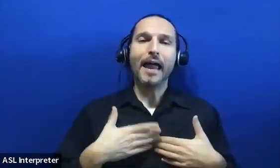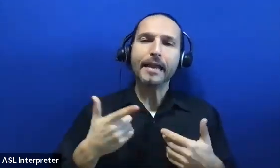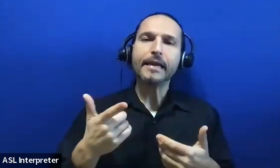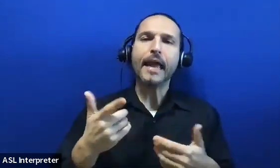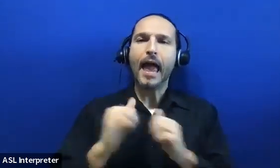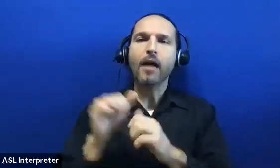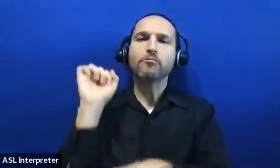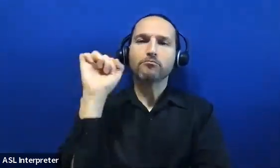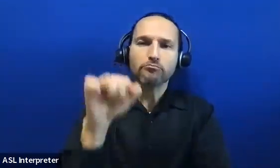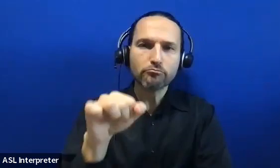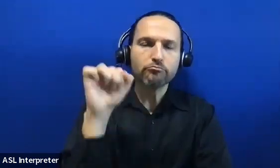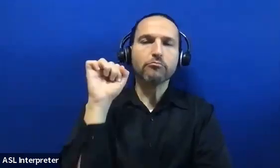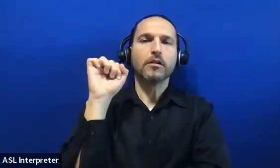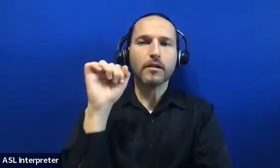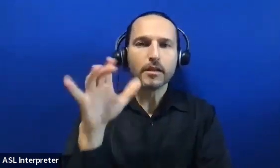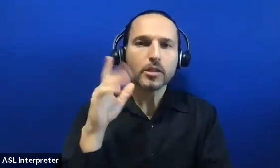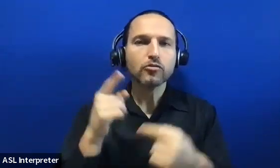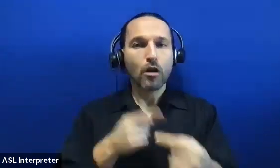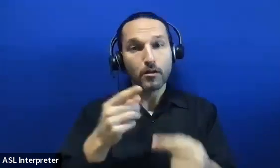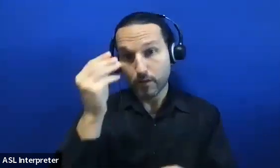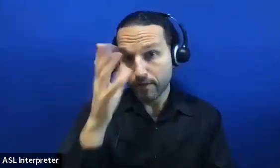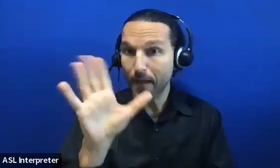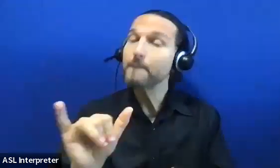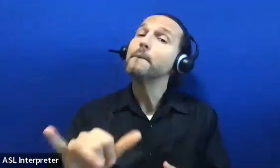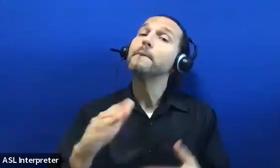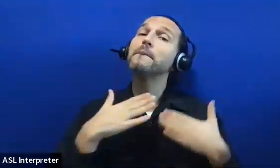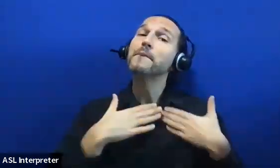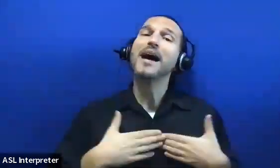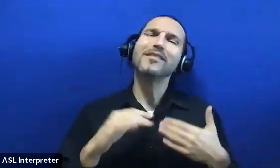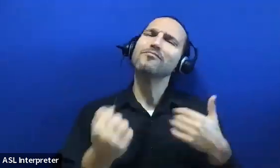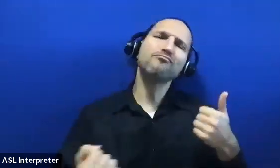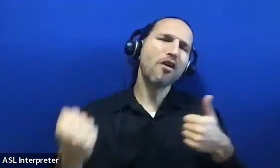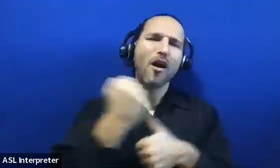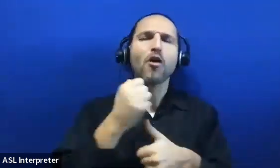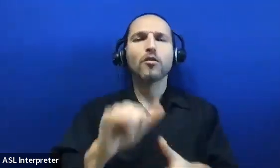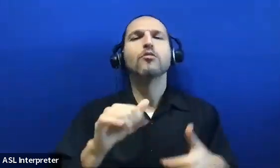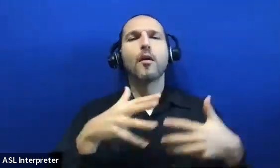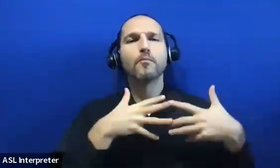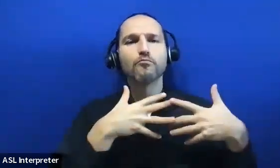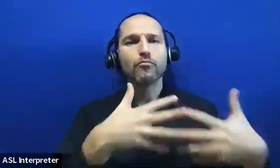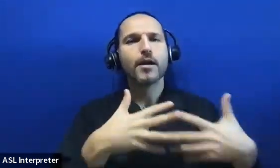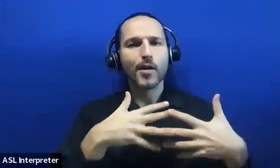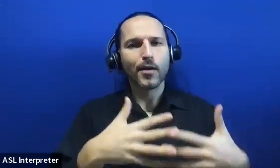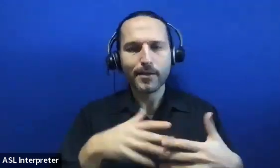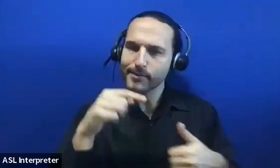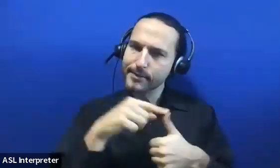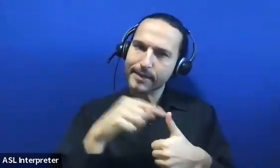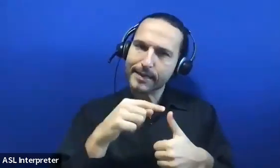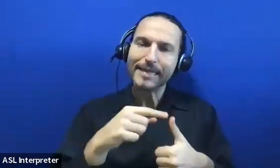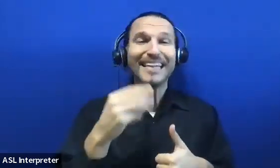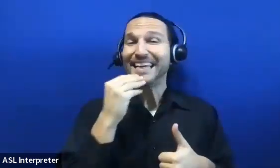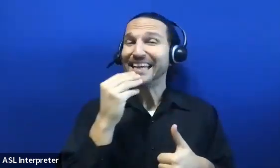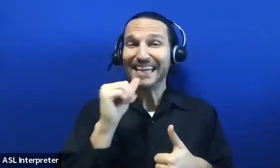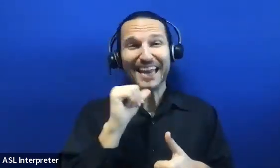harder. So another reminder, the body's #1 priority is breathing at all times. Eating is not the